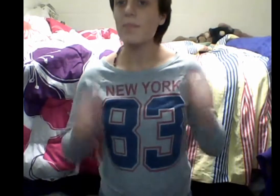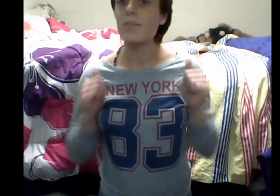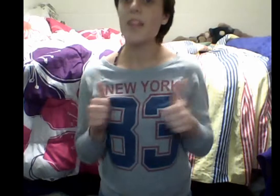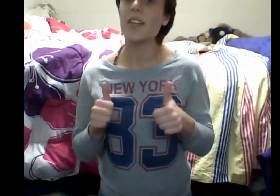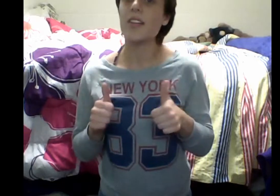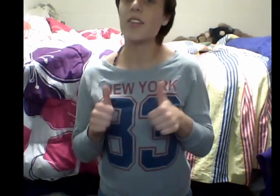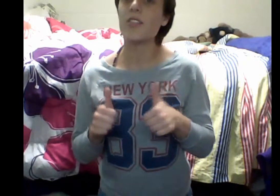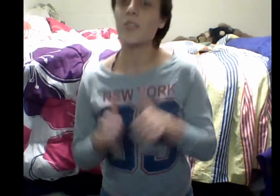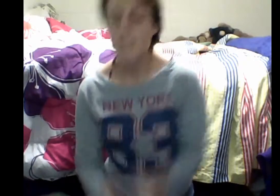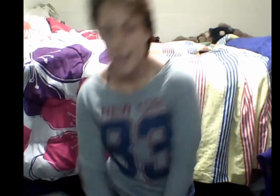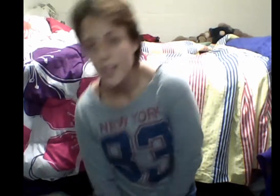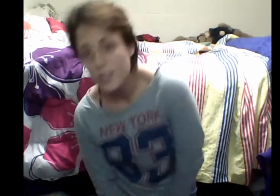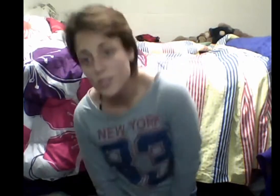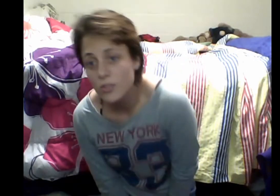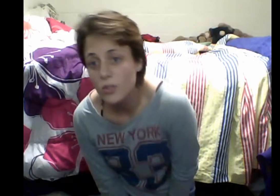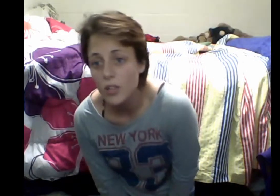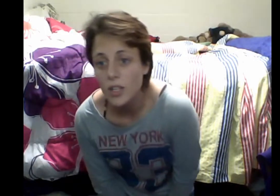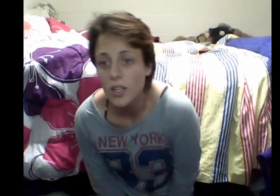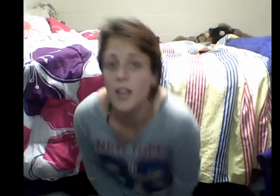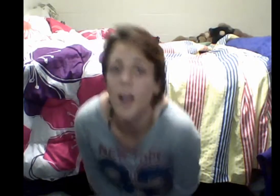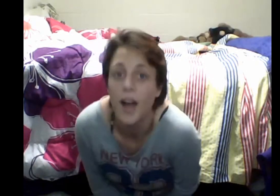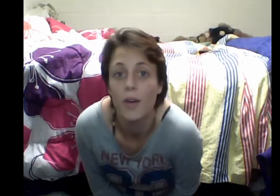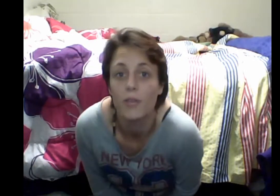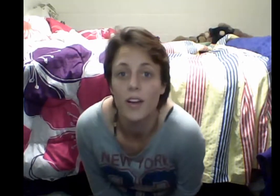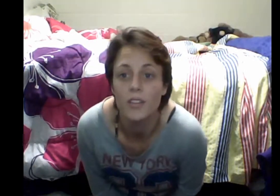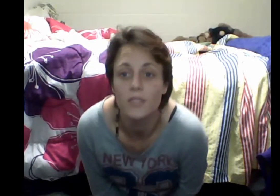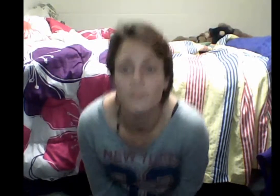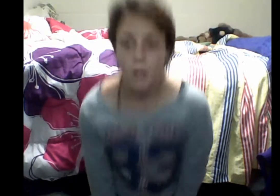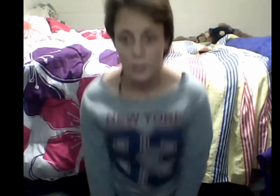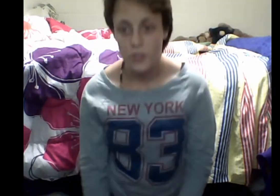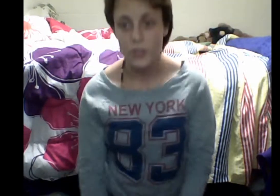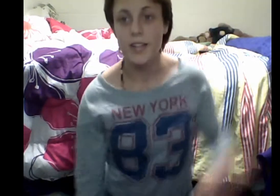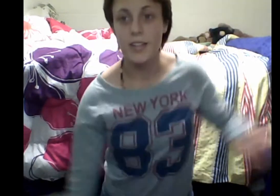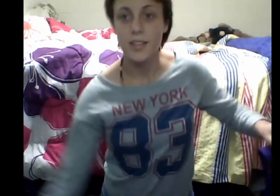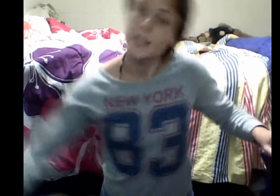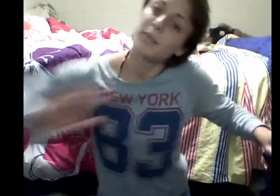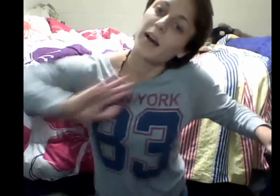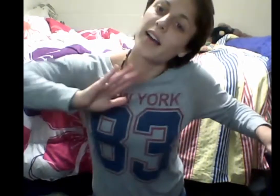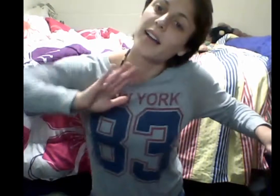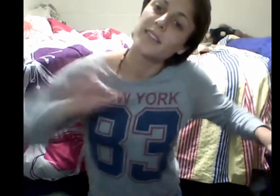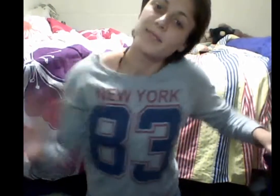that's how you do the signs for I Will Follow. Hope you enjoyed. Bye!